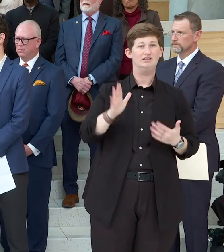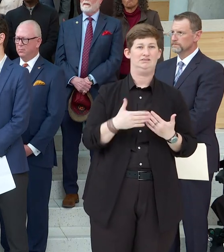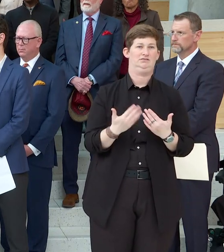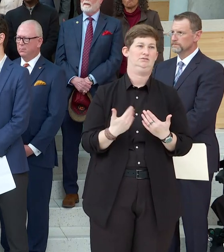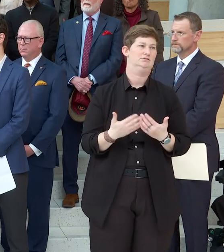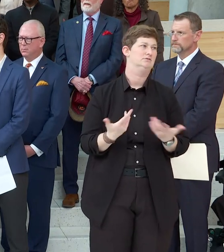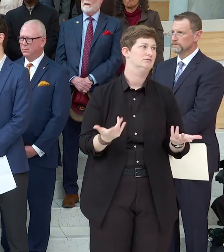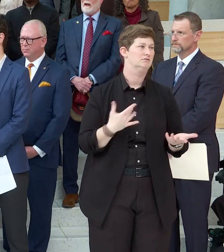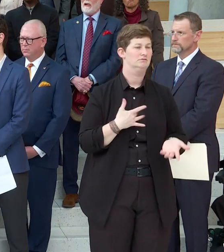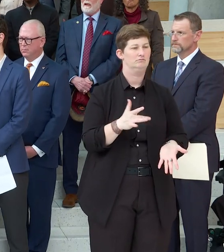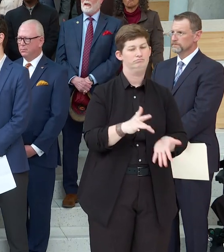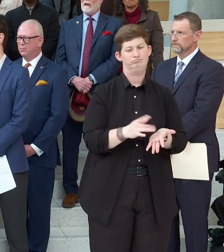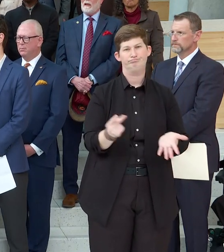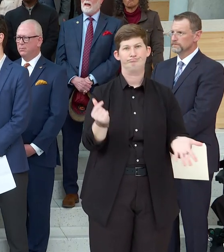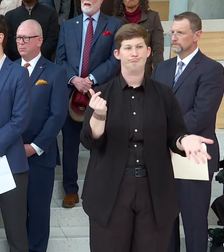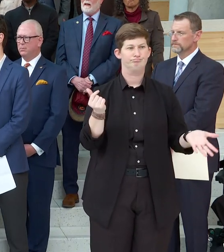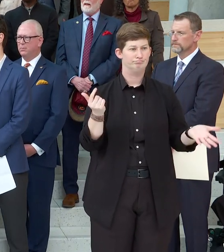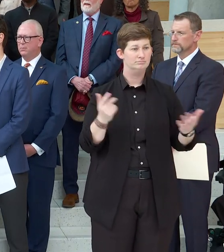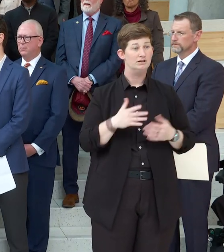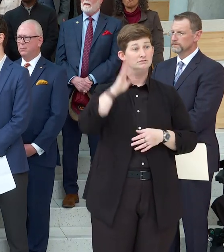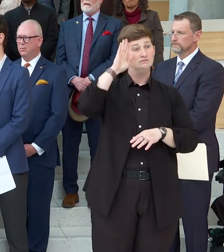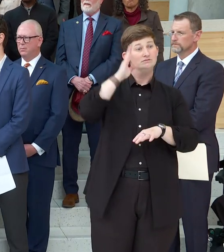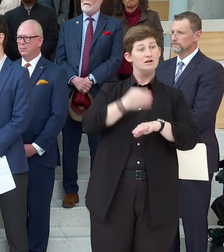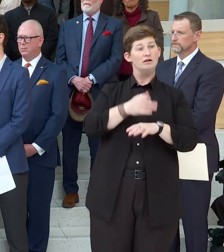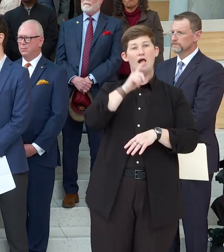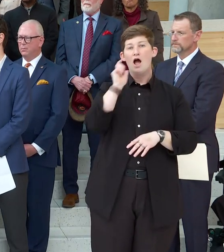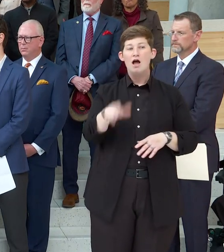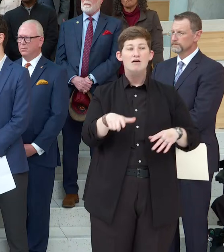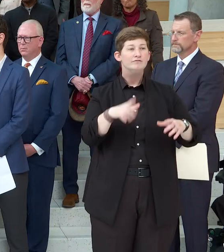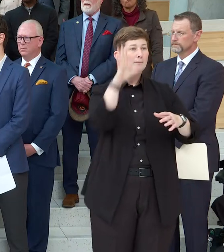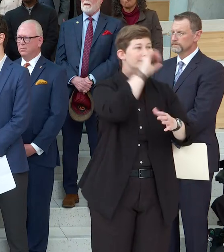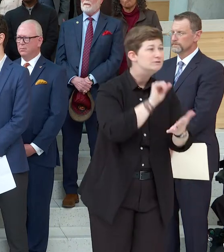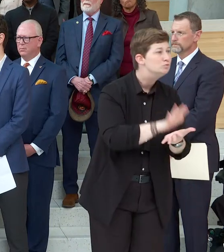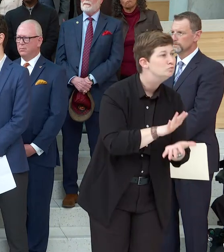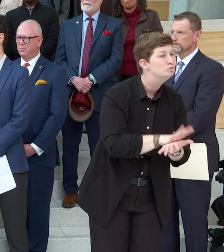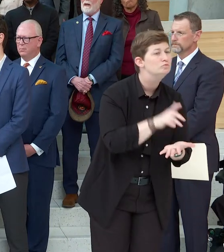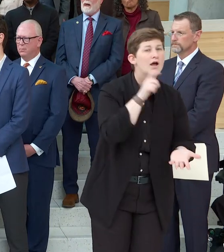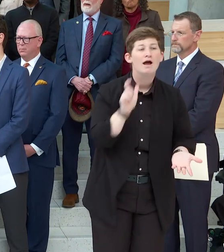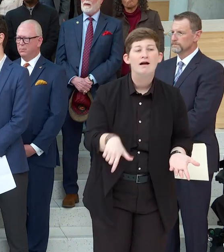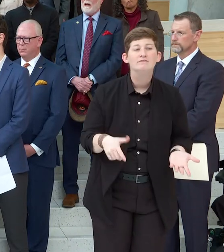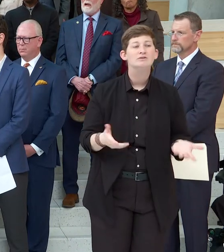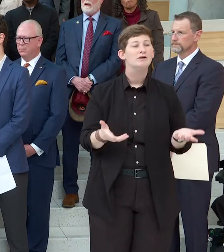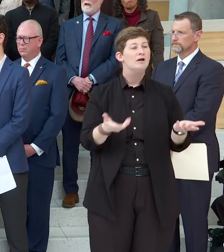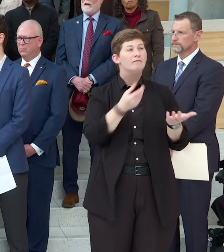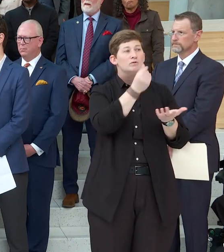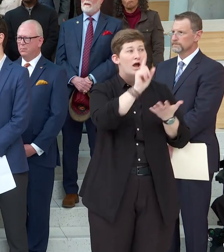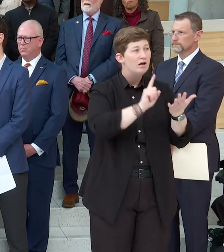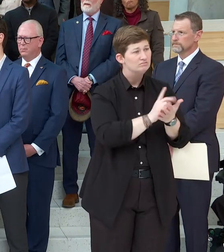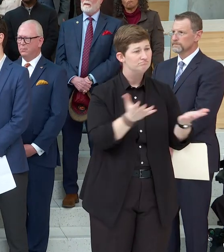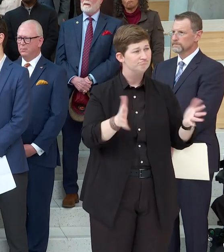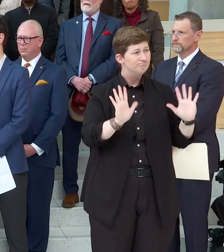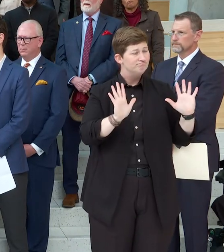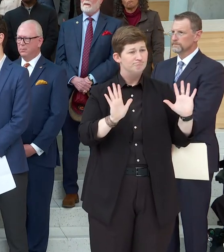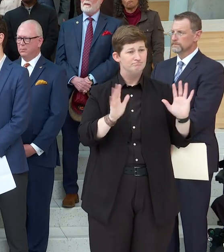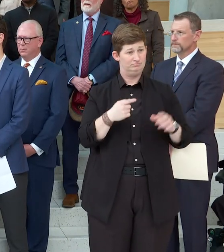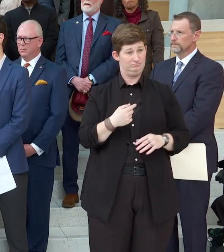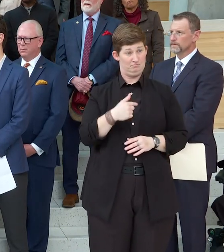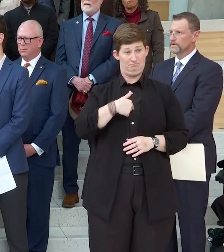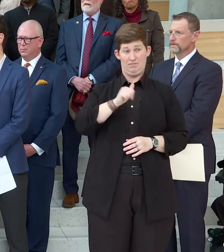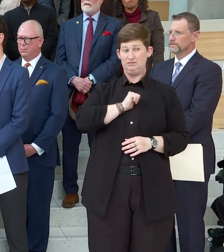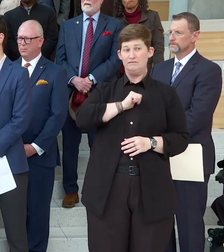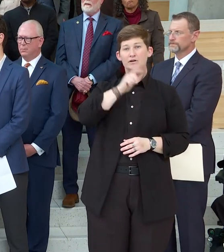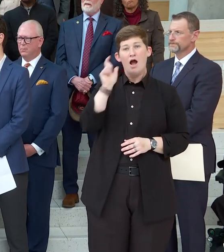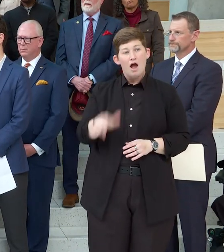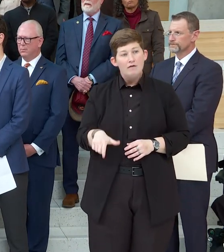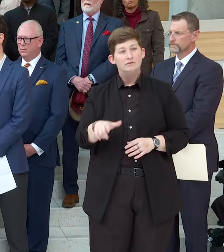didn't have to take time off school for the entire day, but he could just take those few hours because I could go to my appointment, swing by